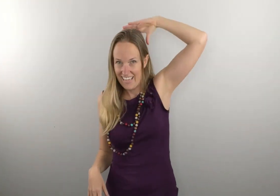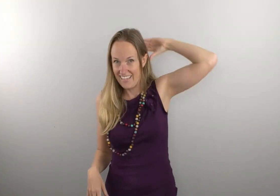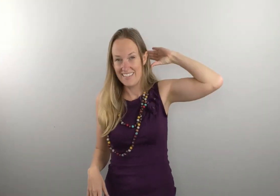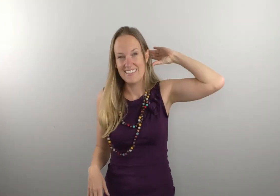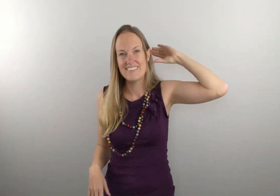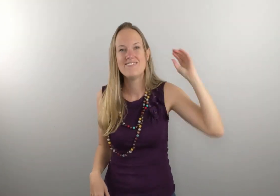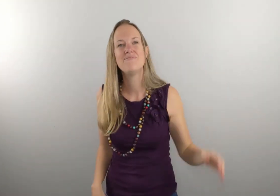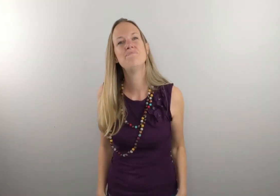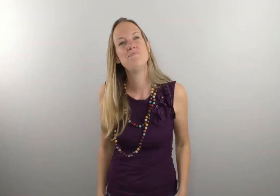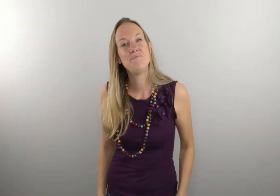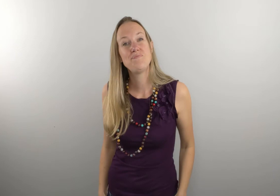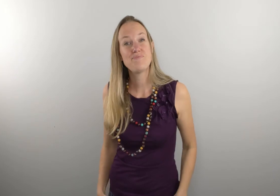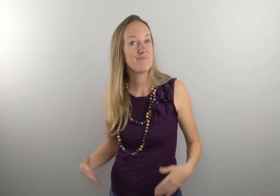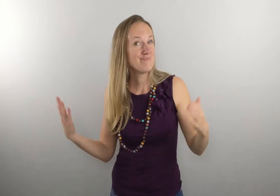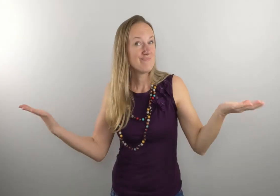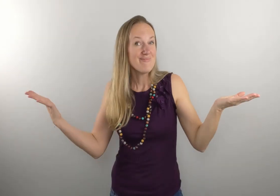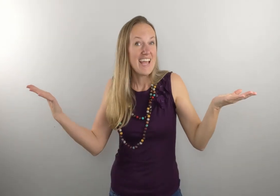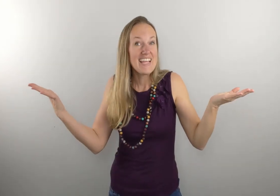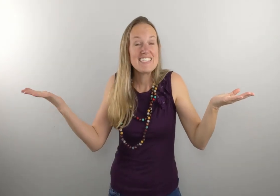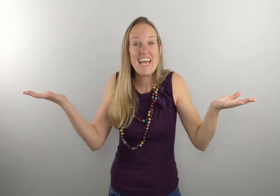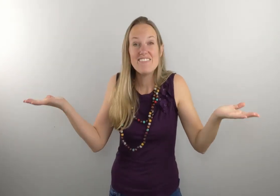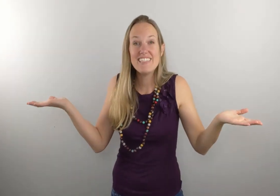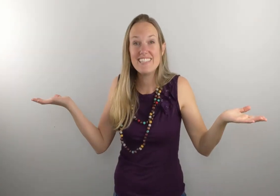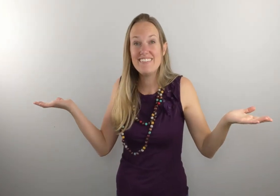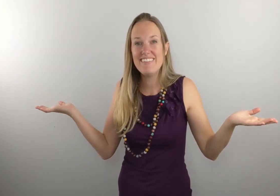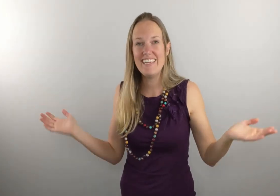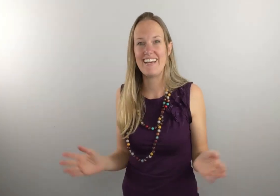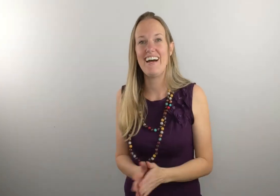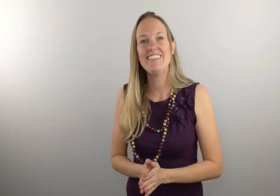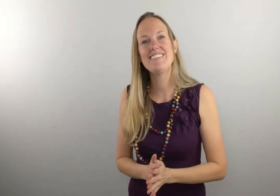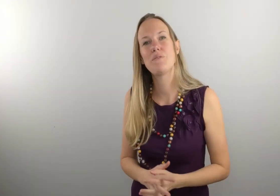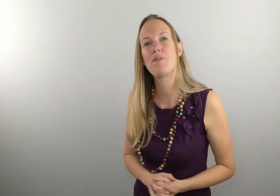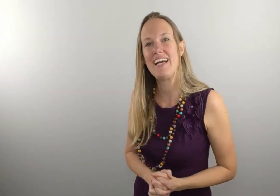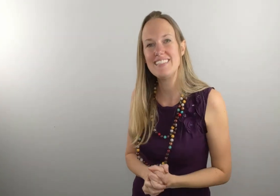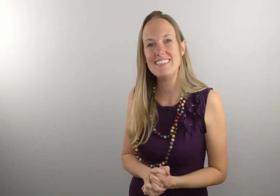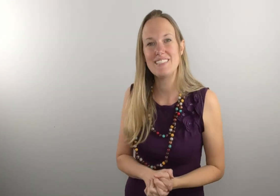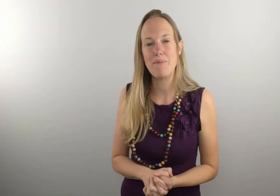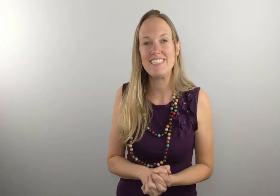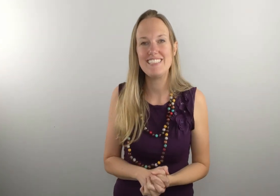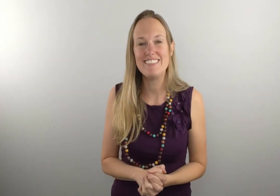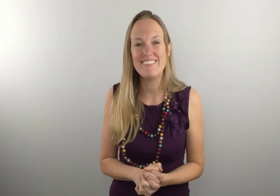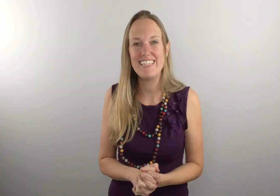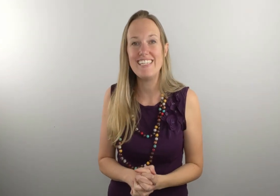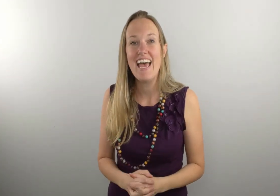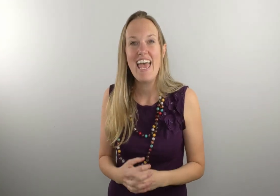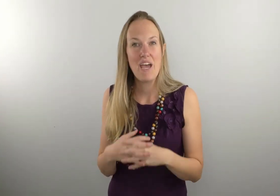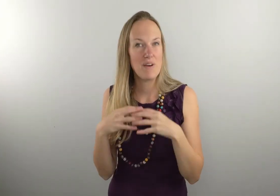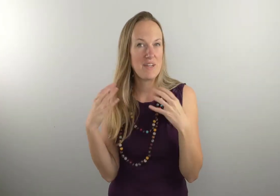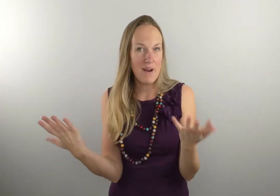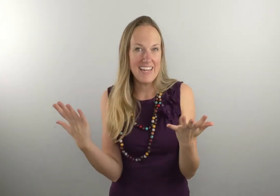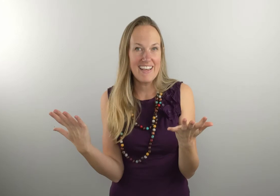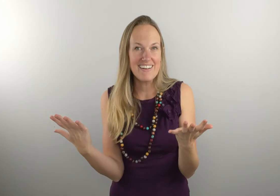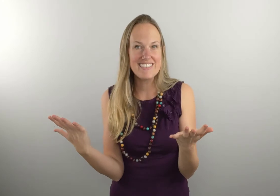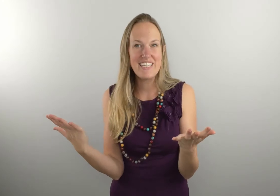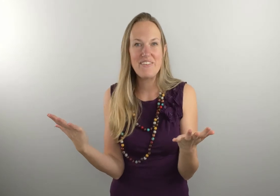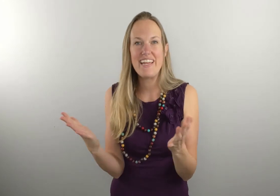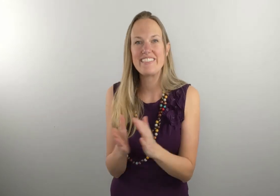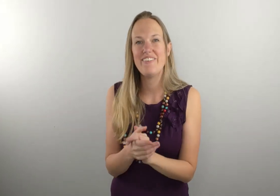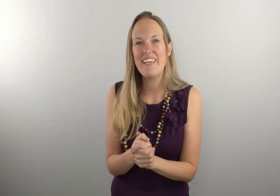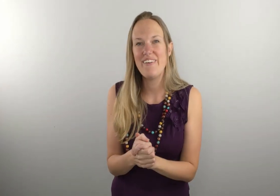lion. And that's everything you need, guys. So practice as much as you need. And when you're ready, I'll see you in the next video when